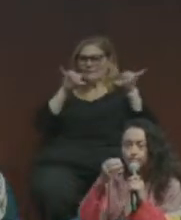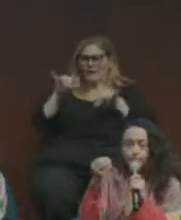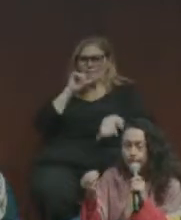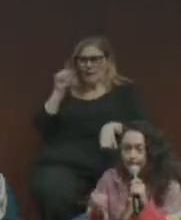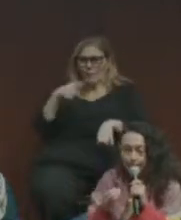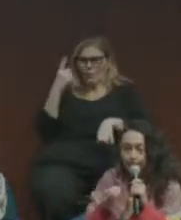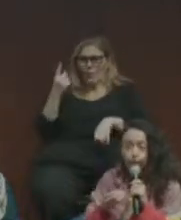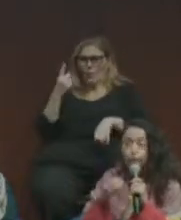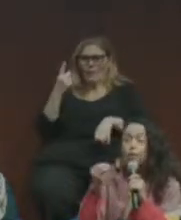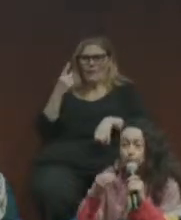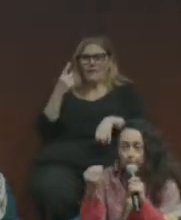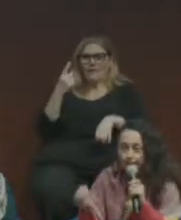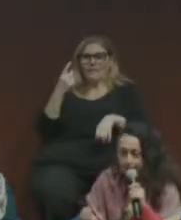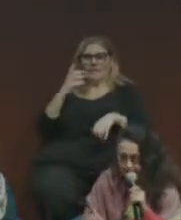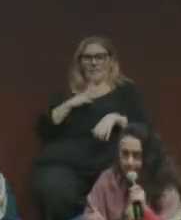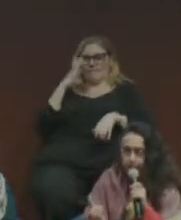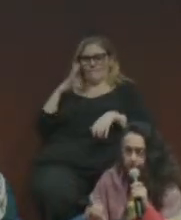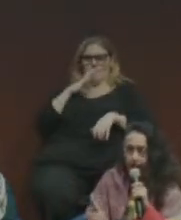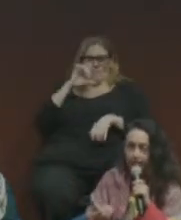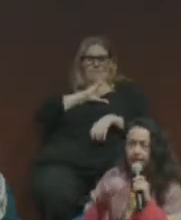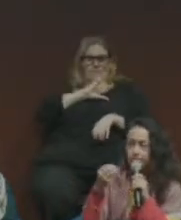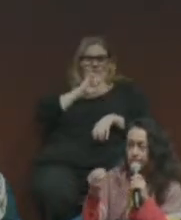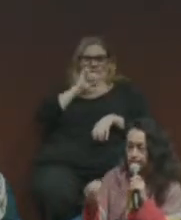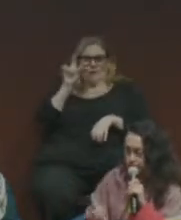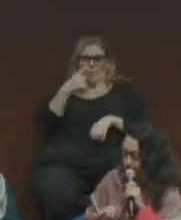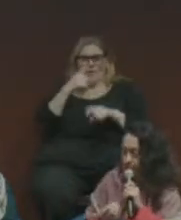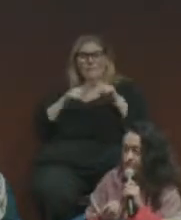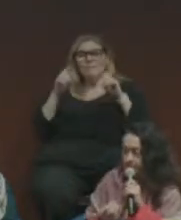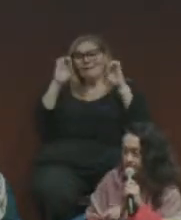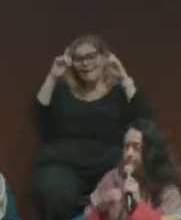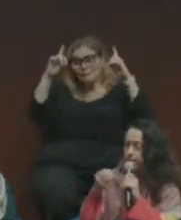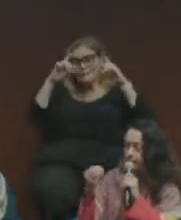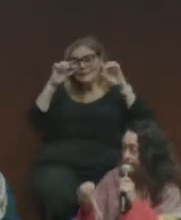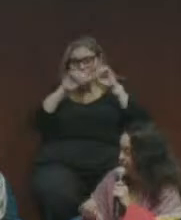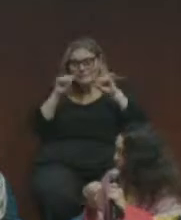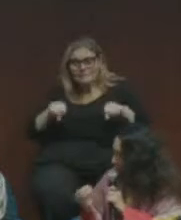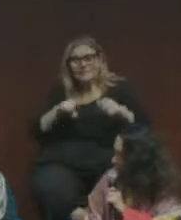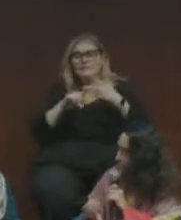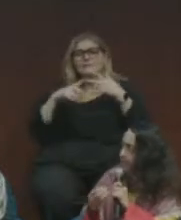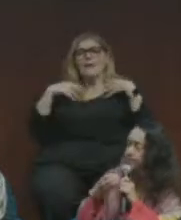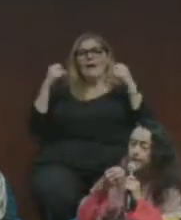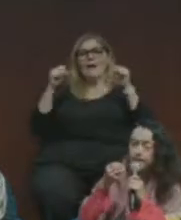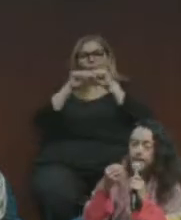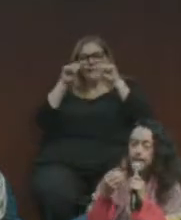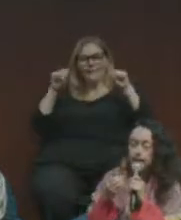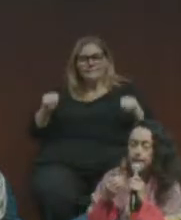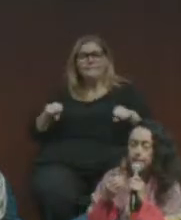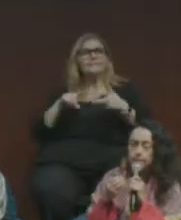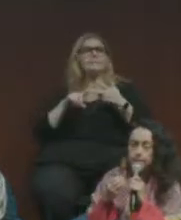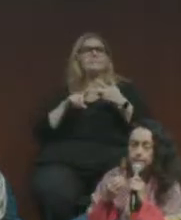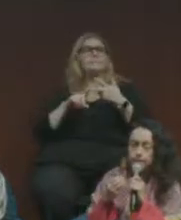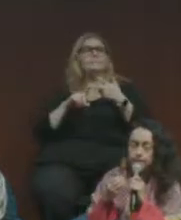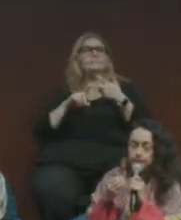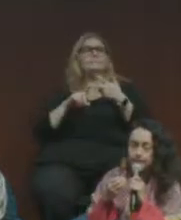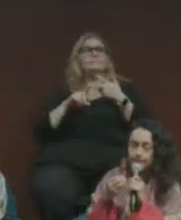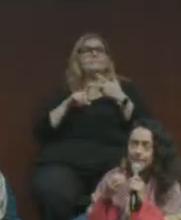just the formal police system, right? The education system, the healthcare system,